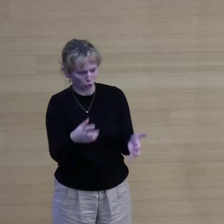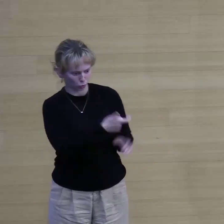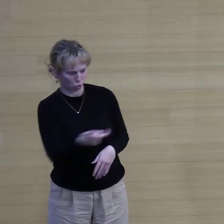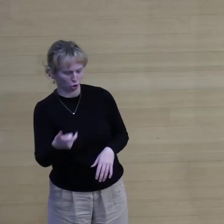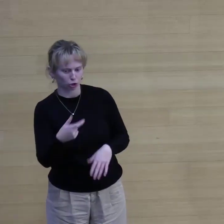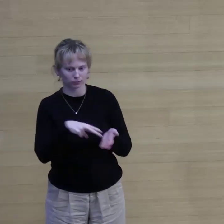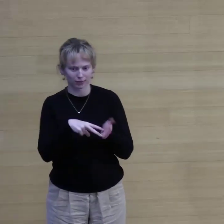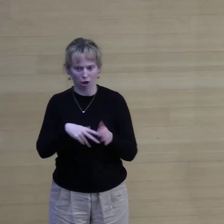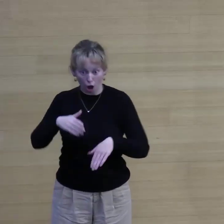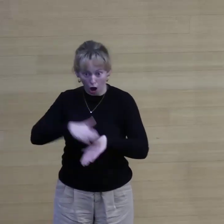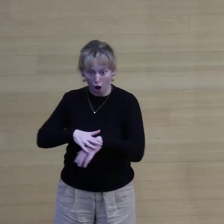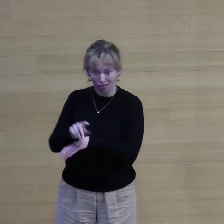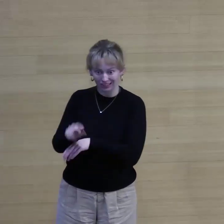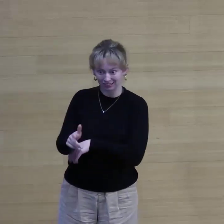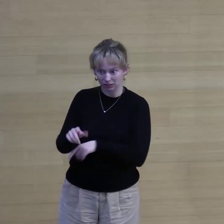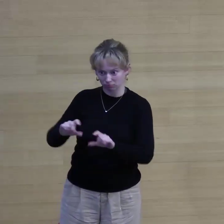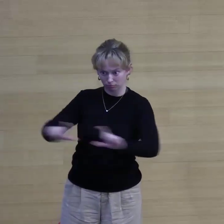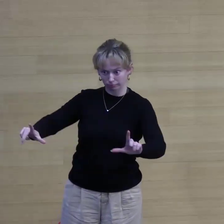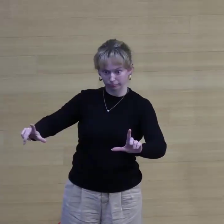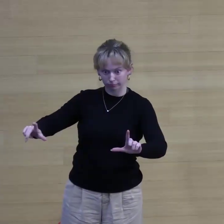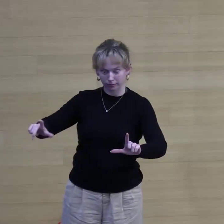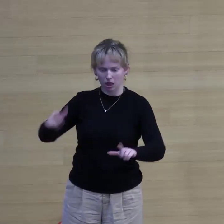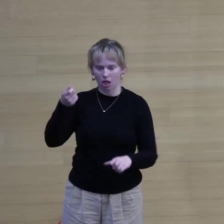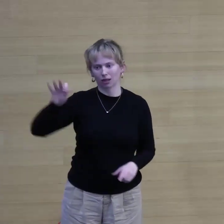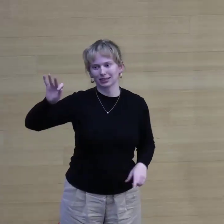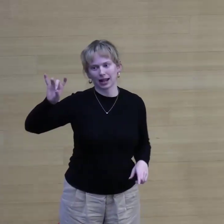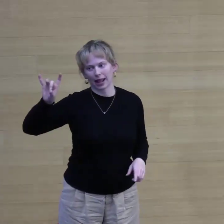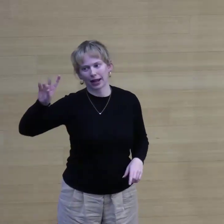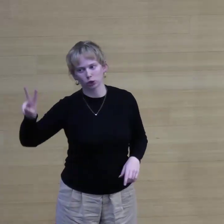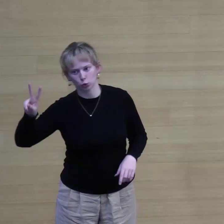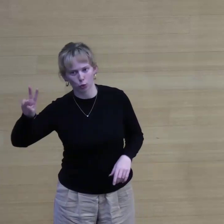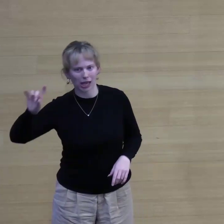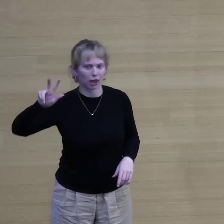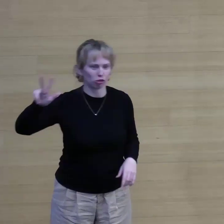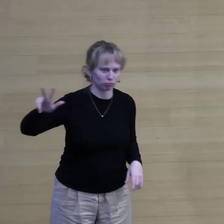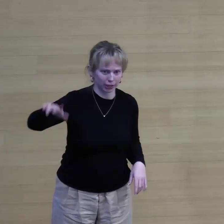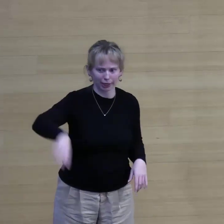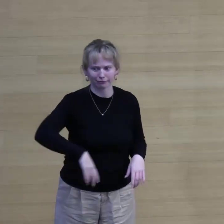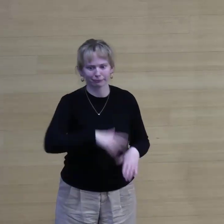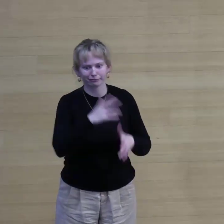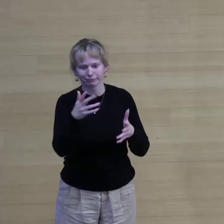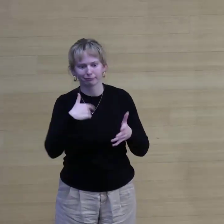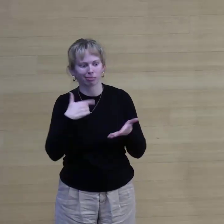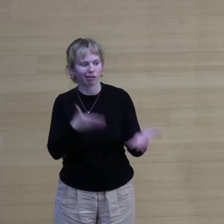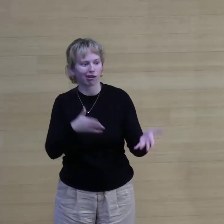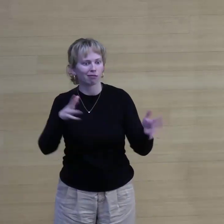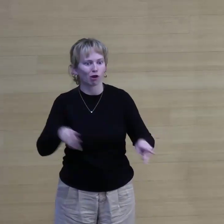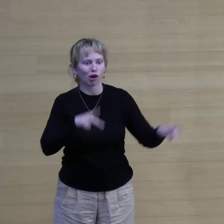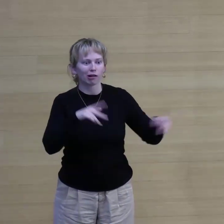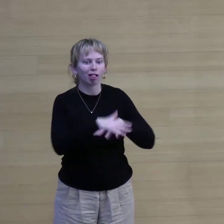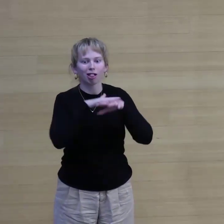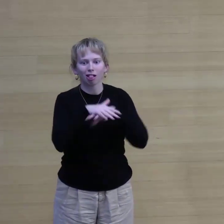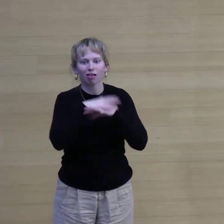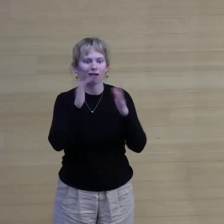had to have the television on even. This is like 1982, 83. And so there at my birthday party in all its